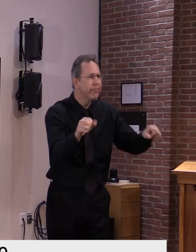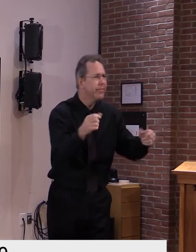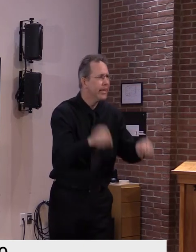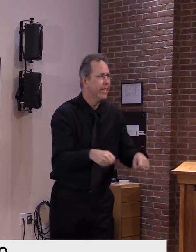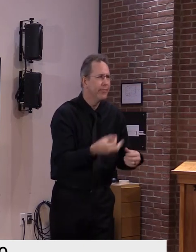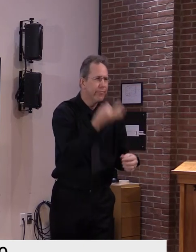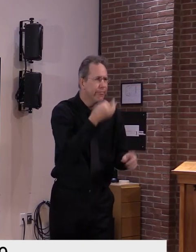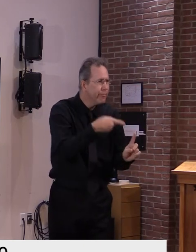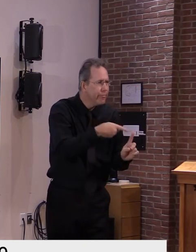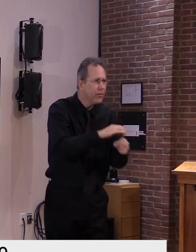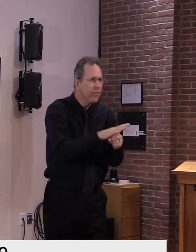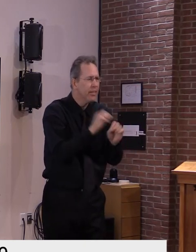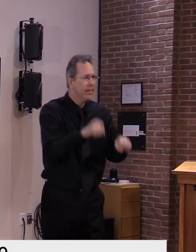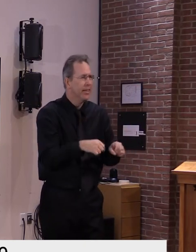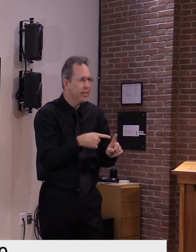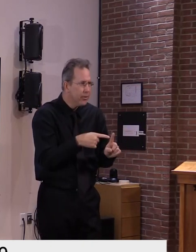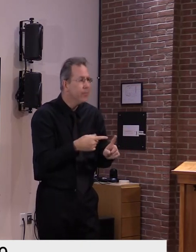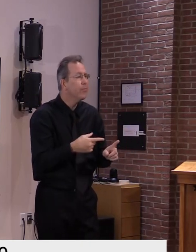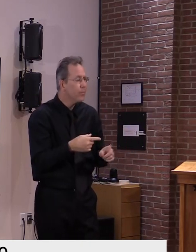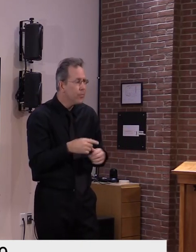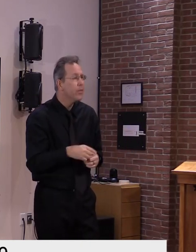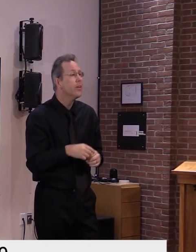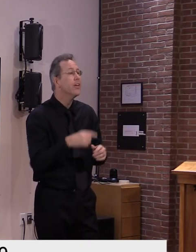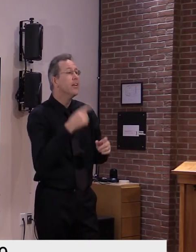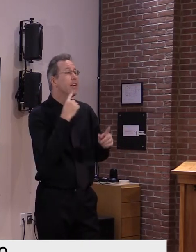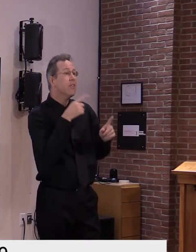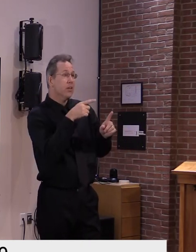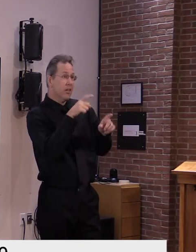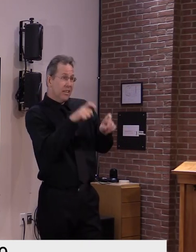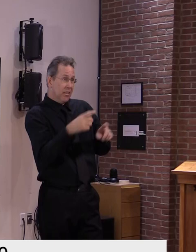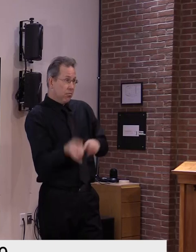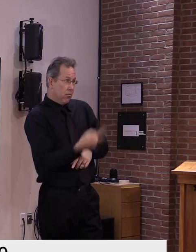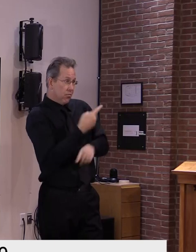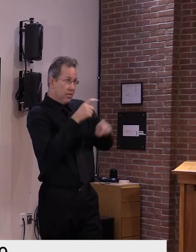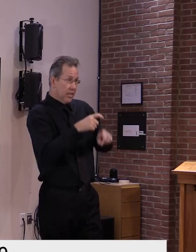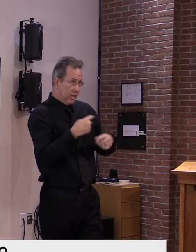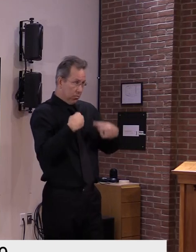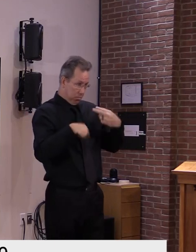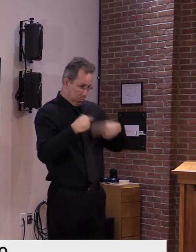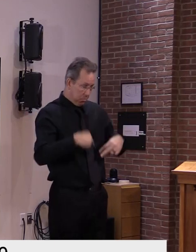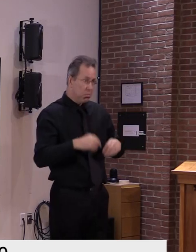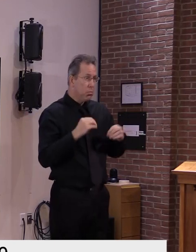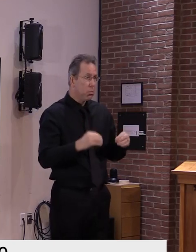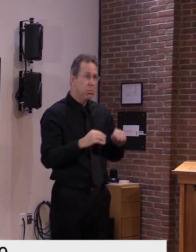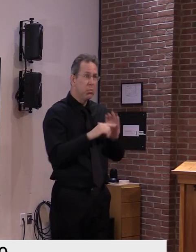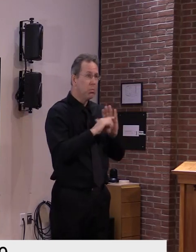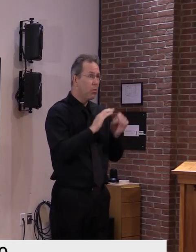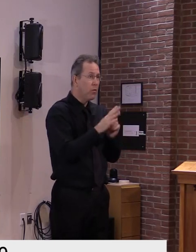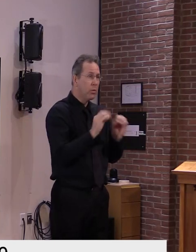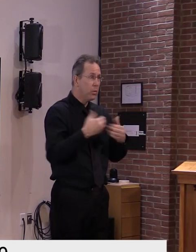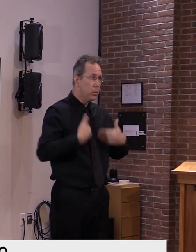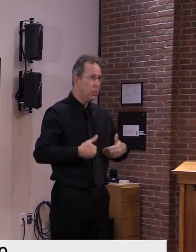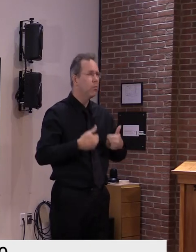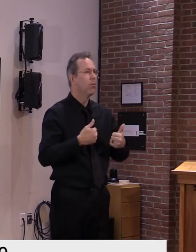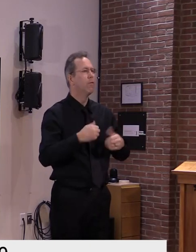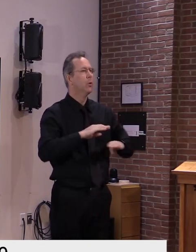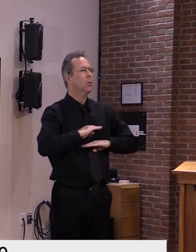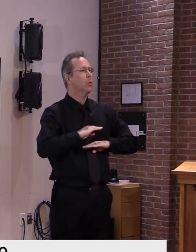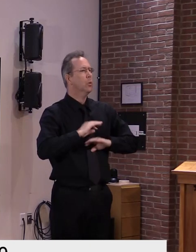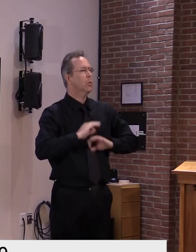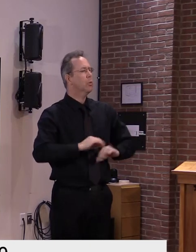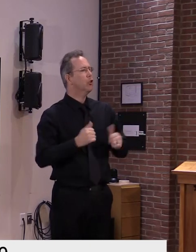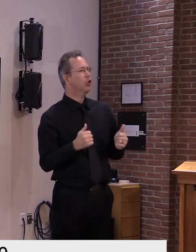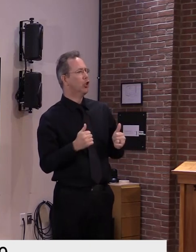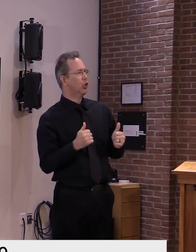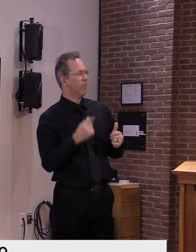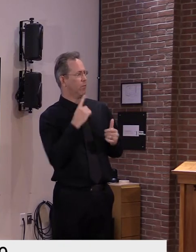if you are testing yourself without symptoms, you are doing everyone else a lot of good, especially if you've been in